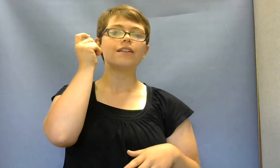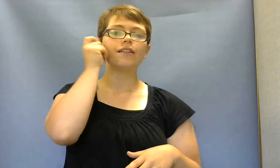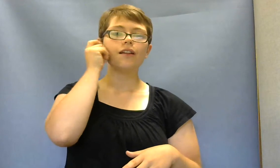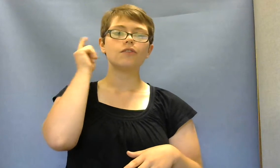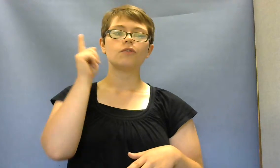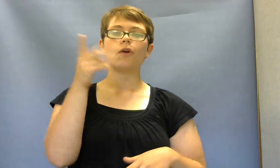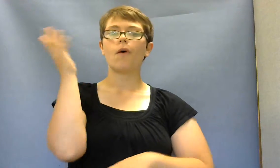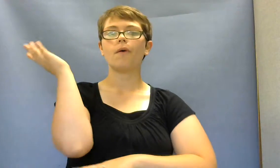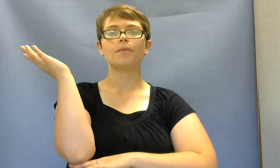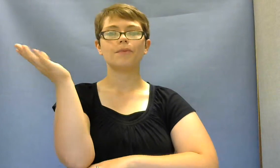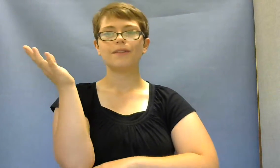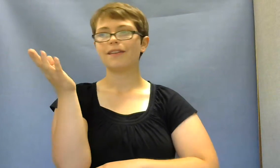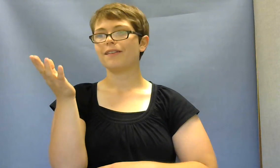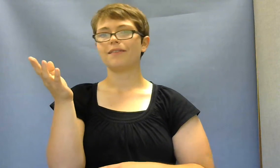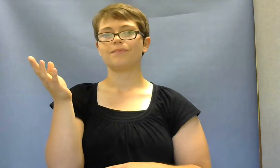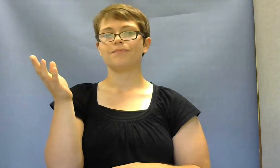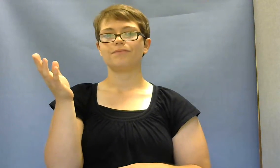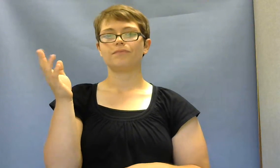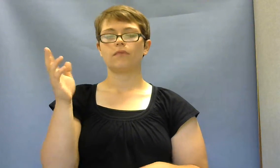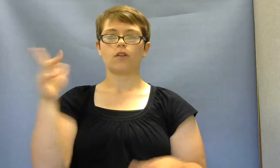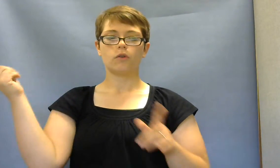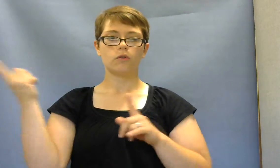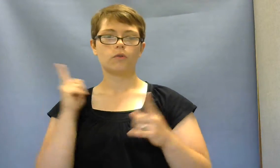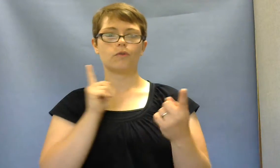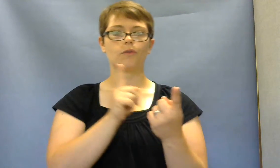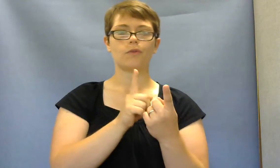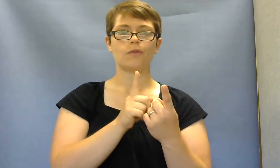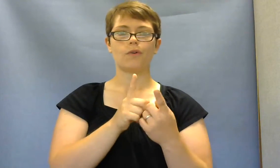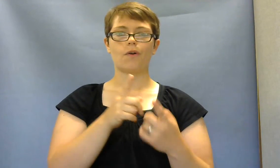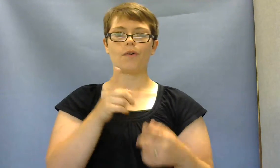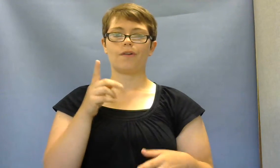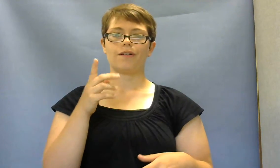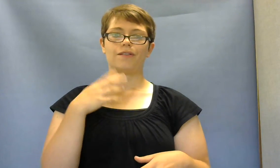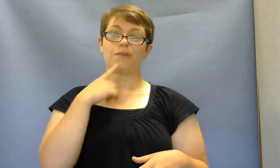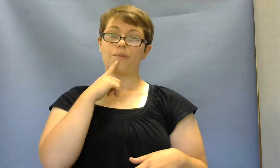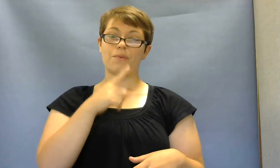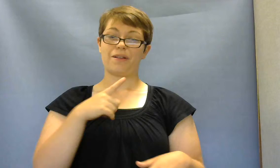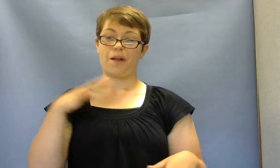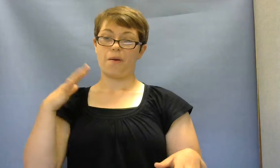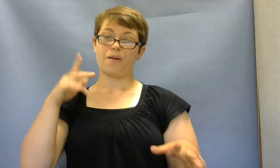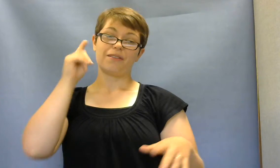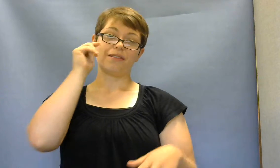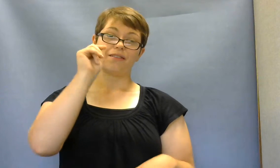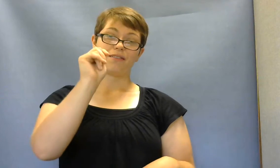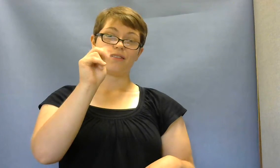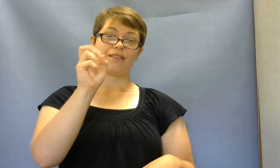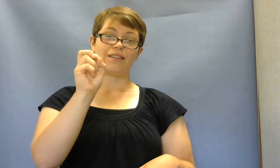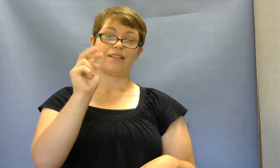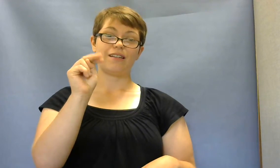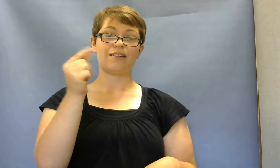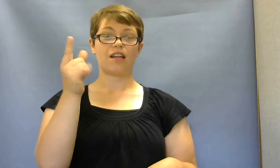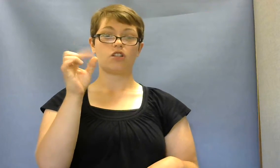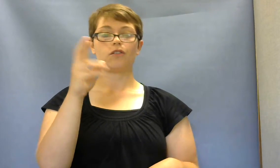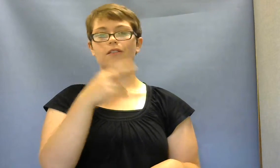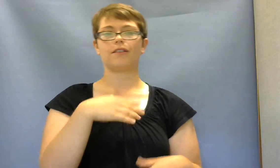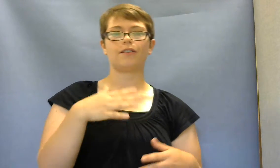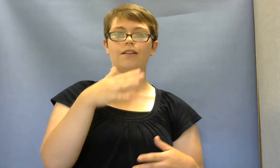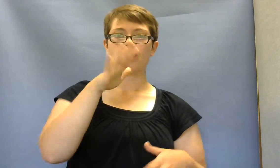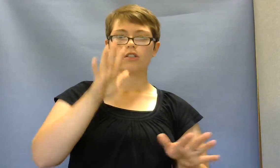Sure, the conversations all around the world between a parent and a teenager. How was school? Fine. What'd you learn? Nothing. Did you do your homework? No.